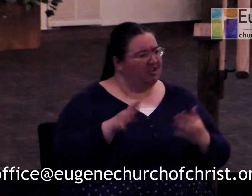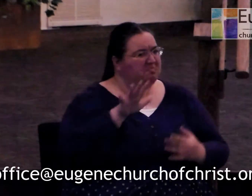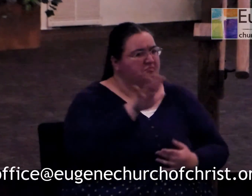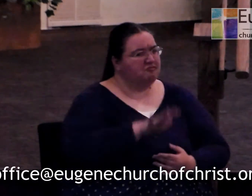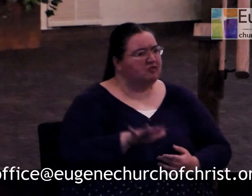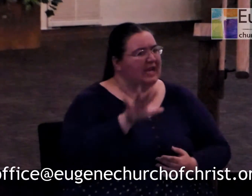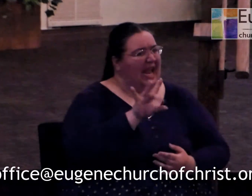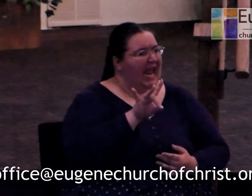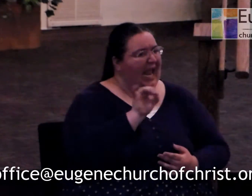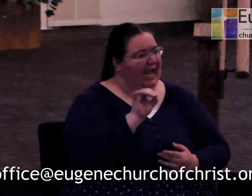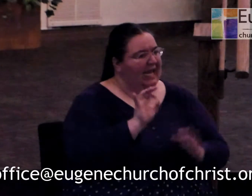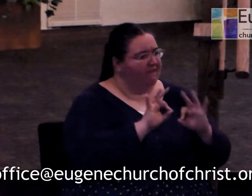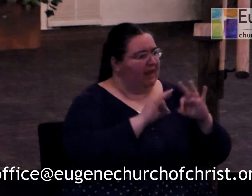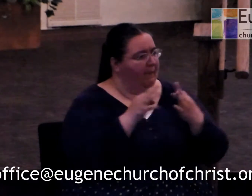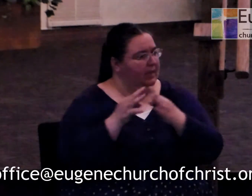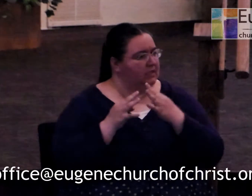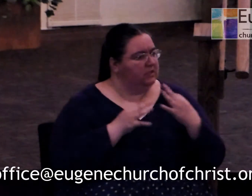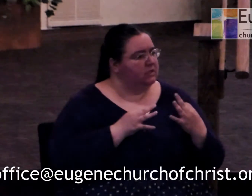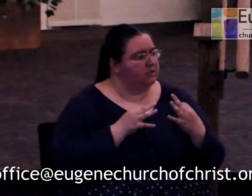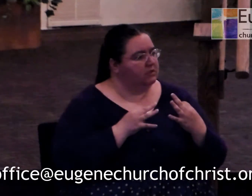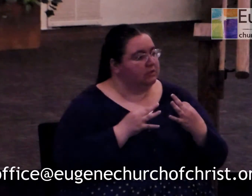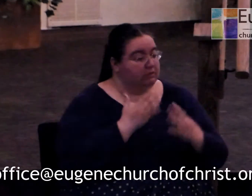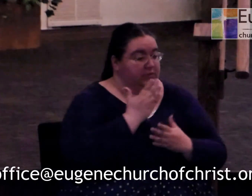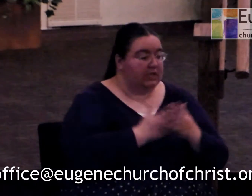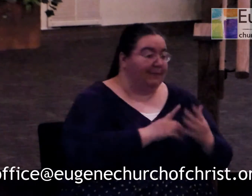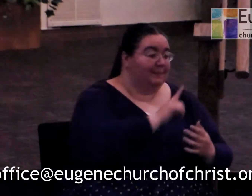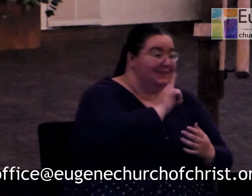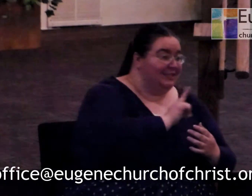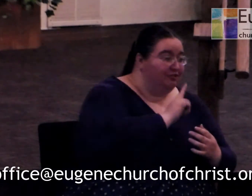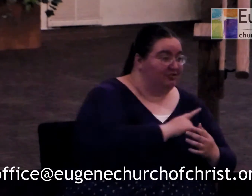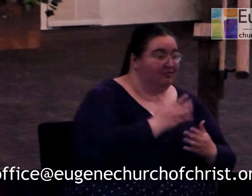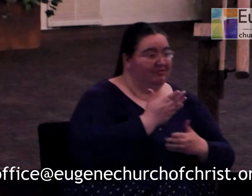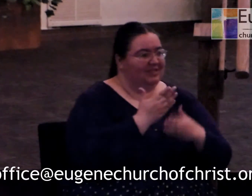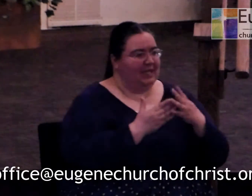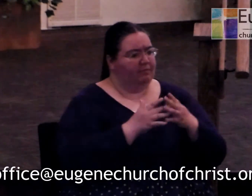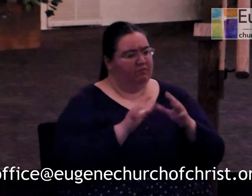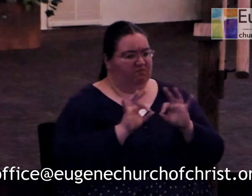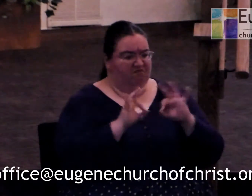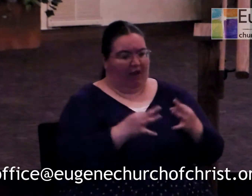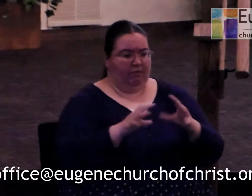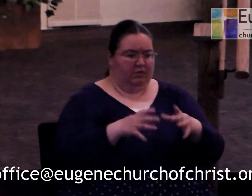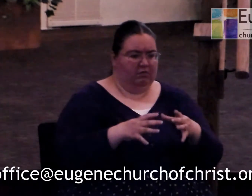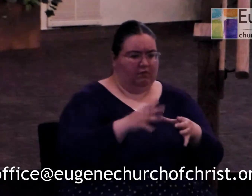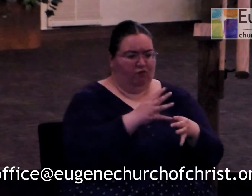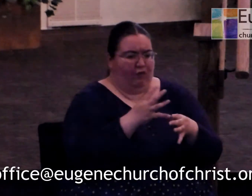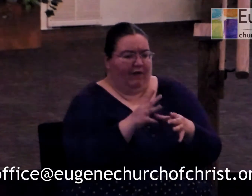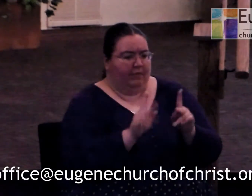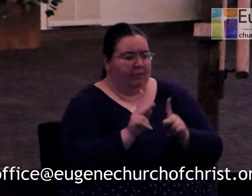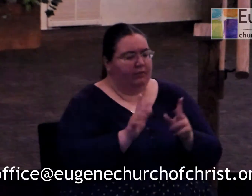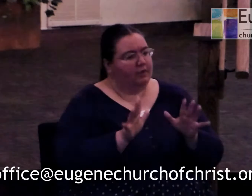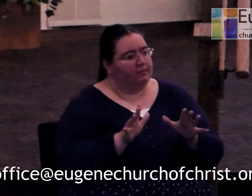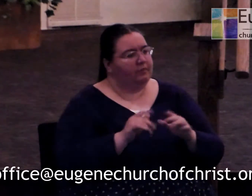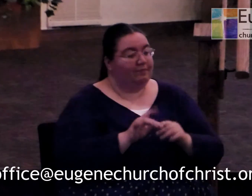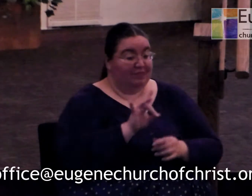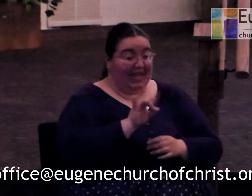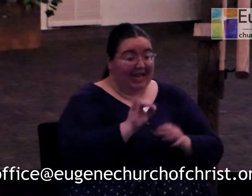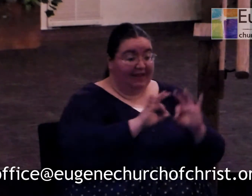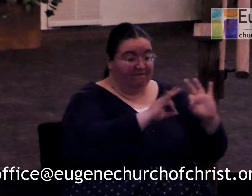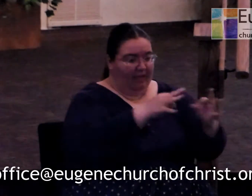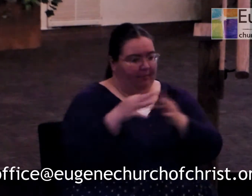singles, some of those are families of 4 or 5, it varies. Out of that 80 families, what if half of